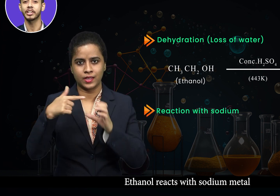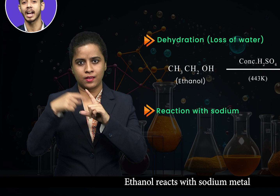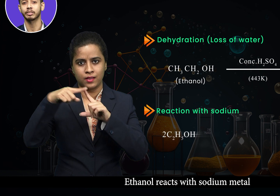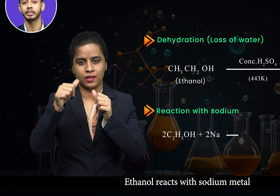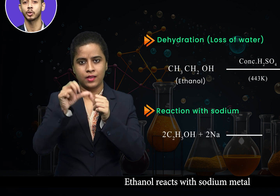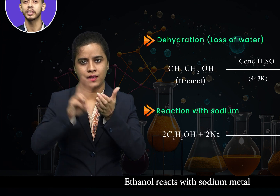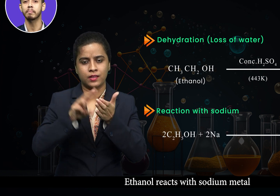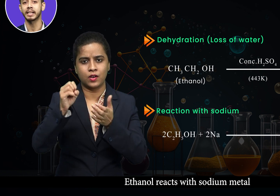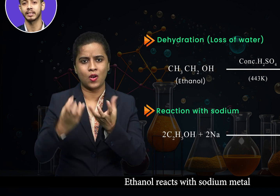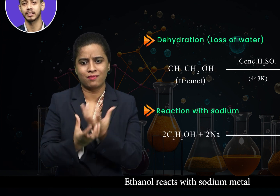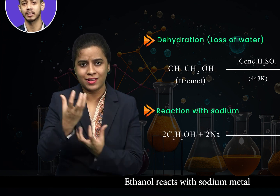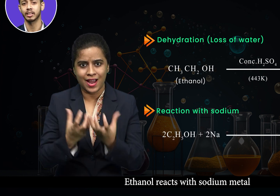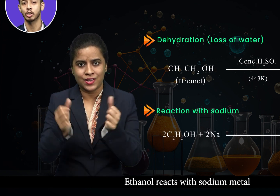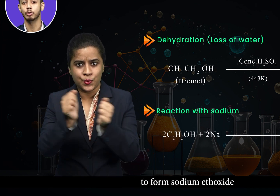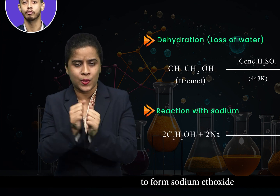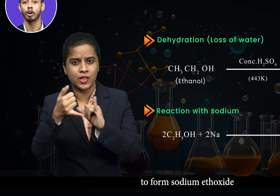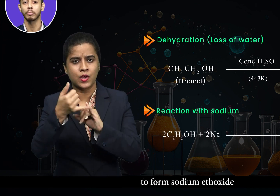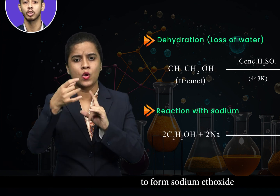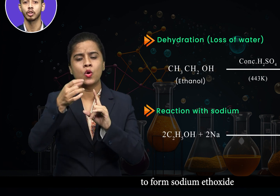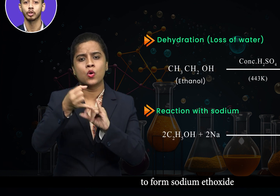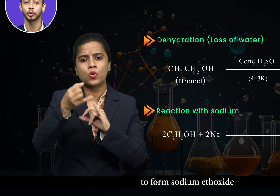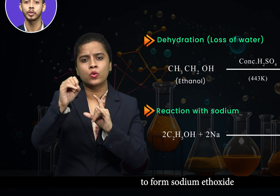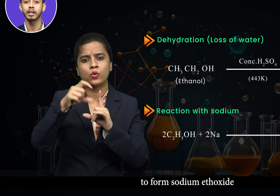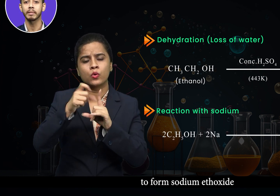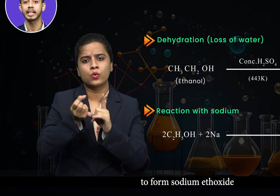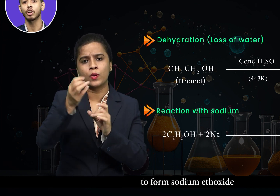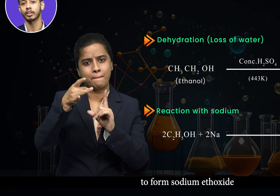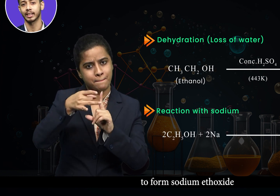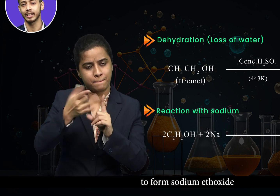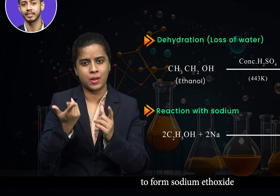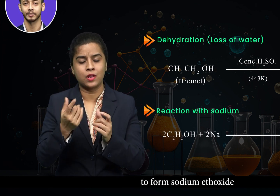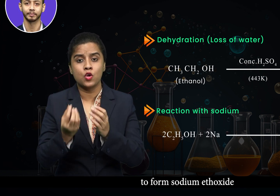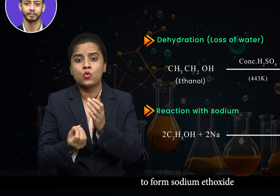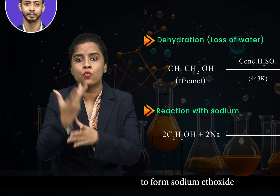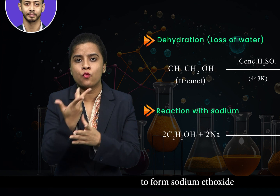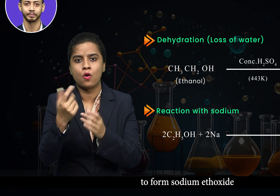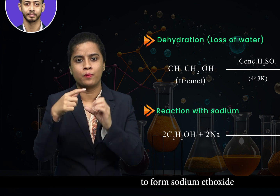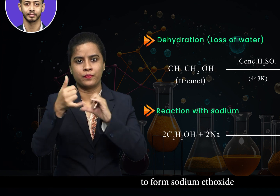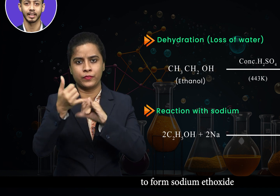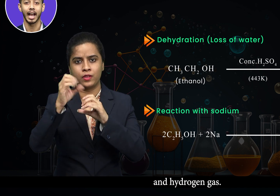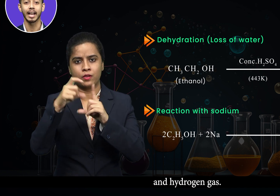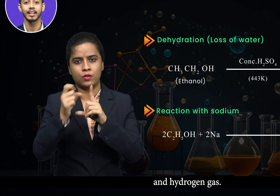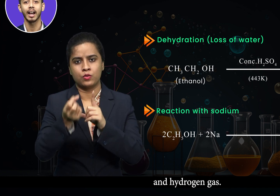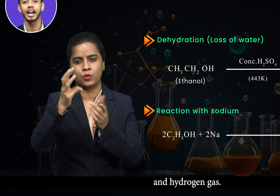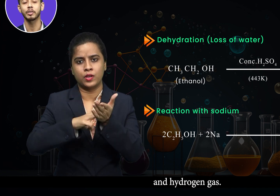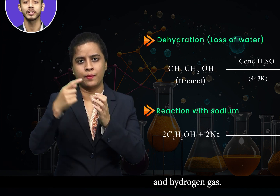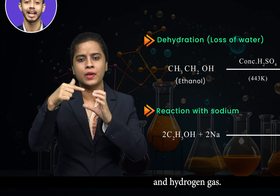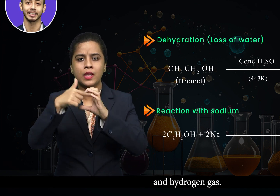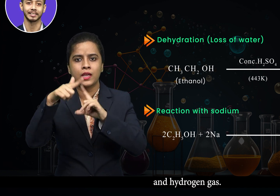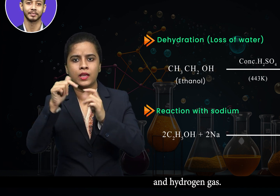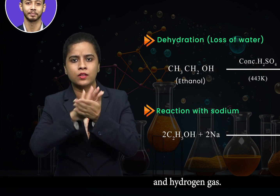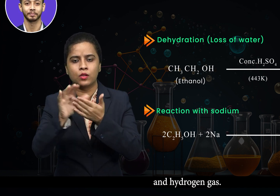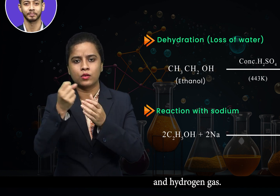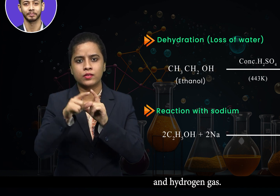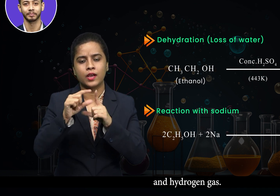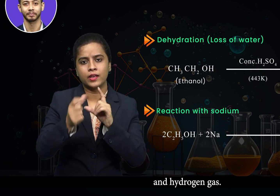Ethanol reacts with sodium metal to form sodium ethoxide and hydrogen